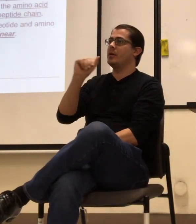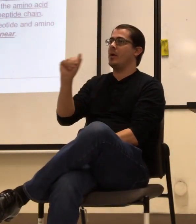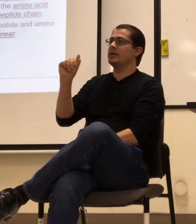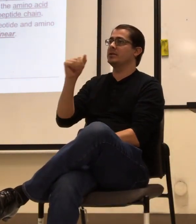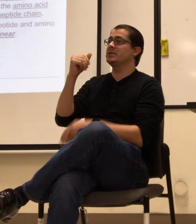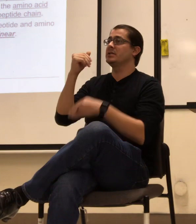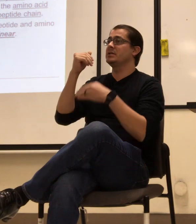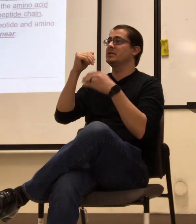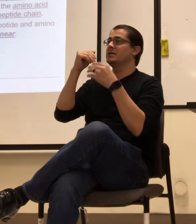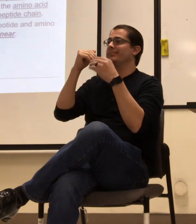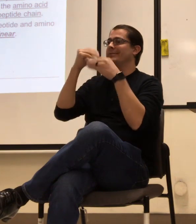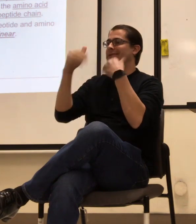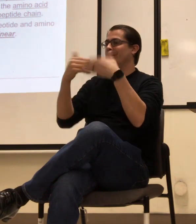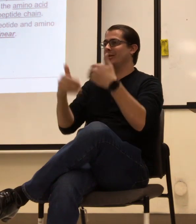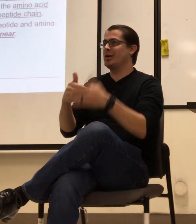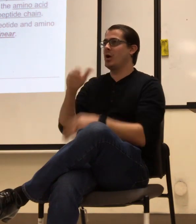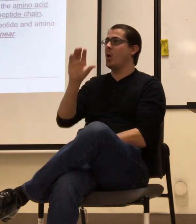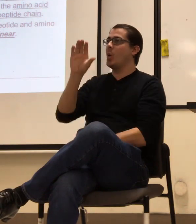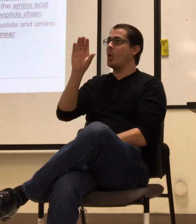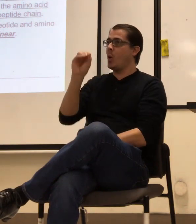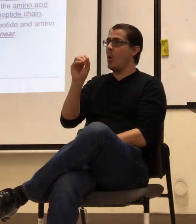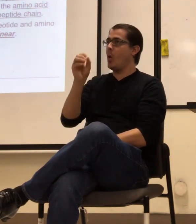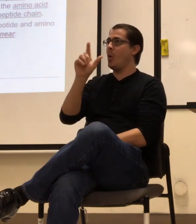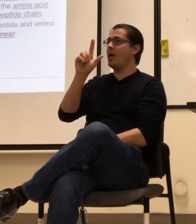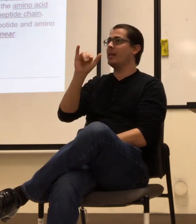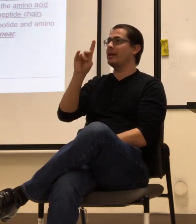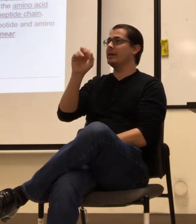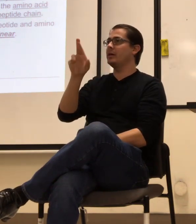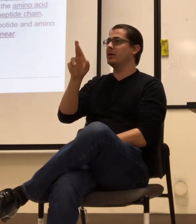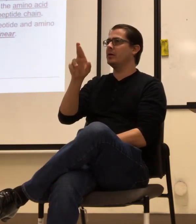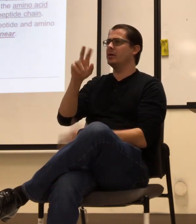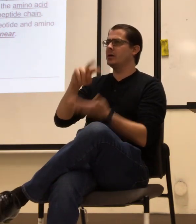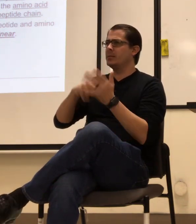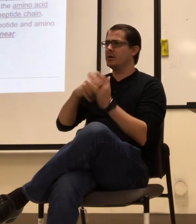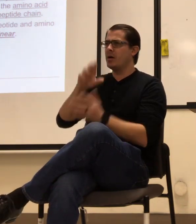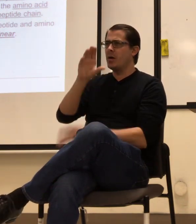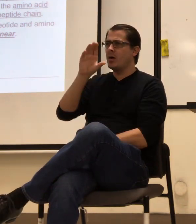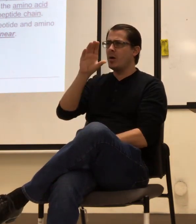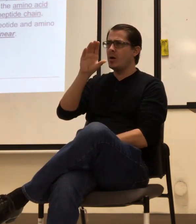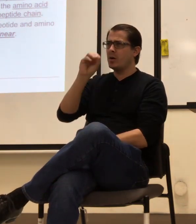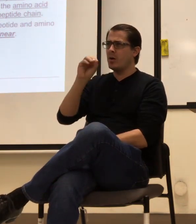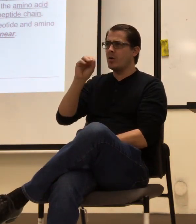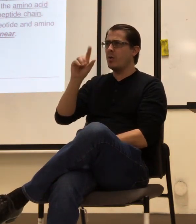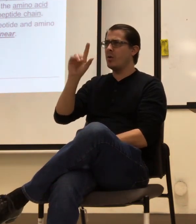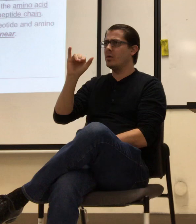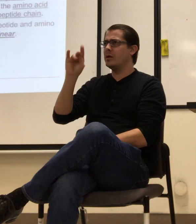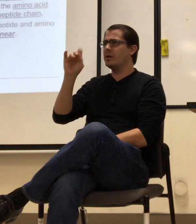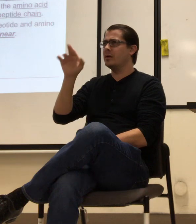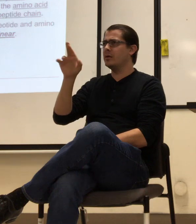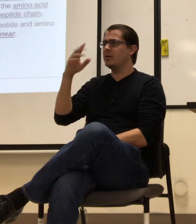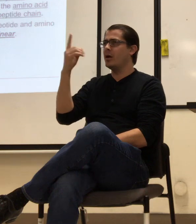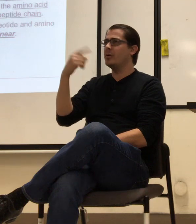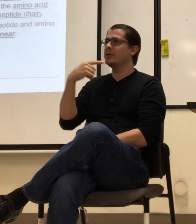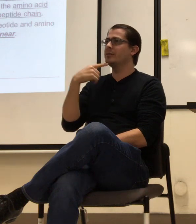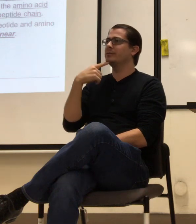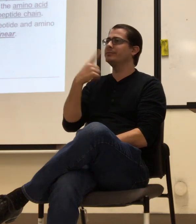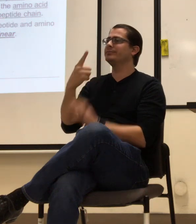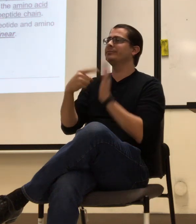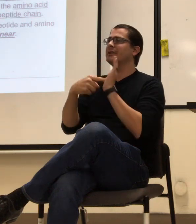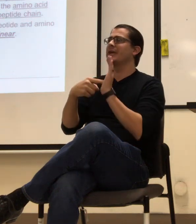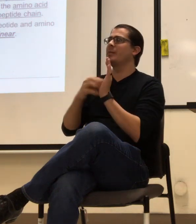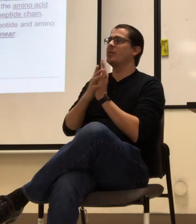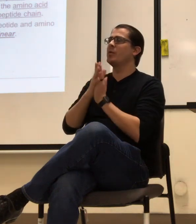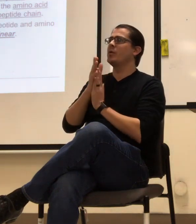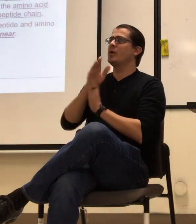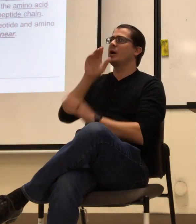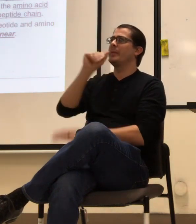are collinear. Okay, so I say, what's collinear? I always kind of like give the example of this: